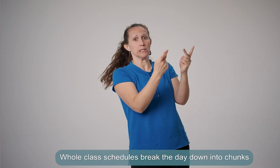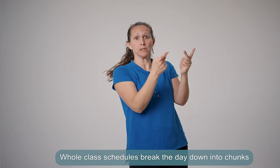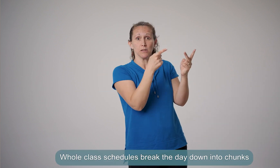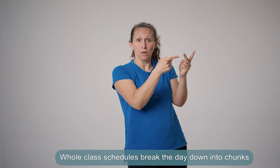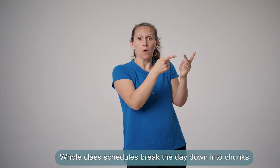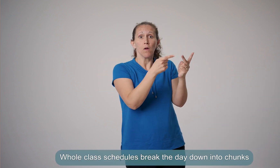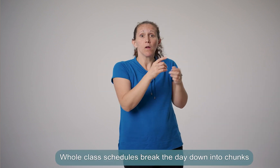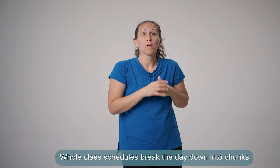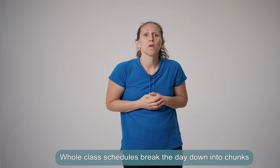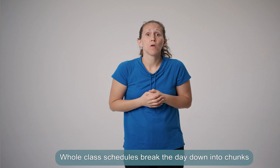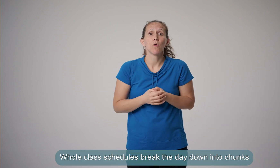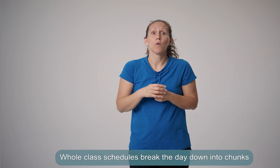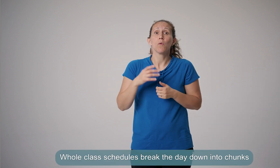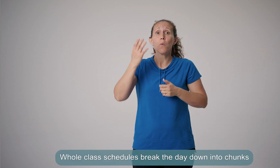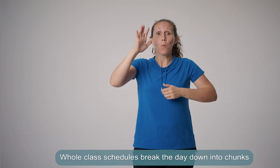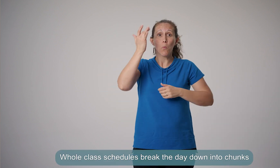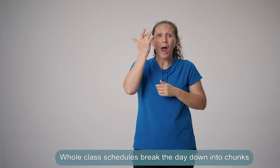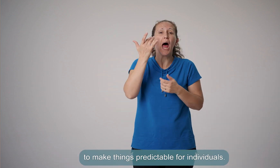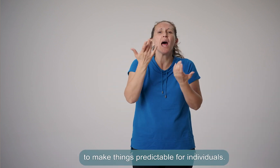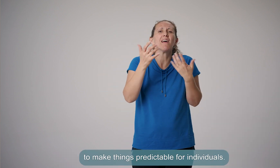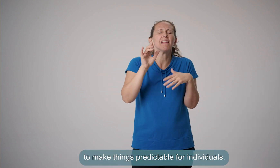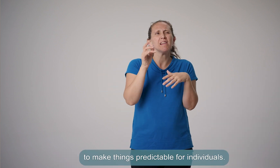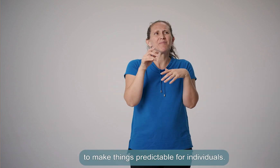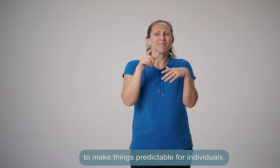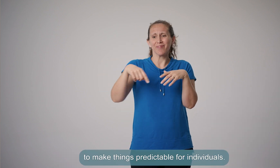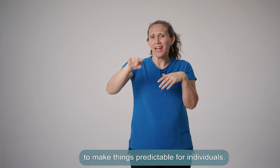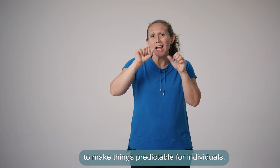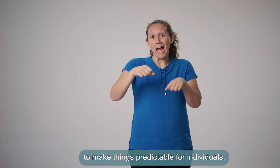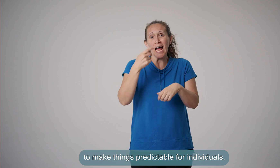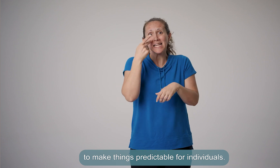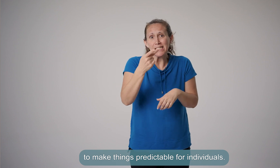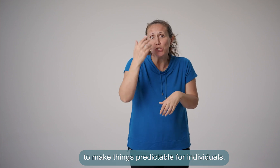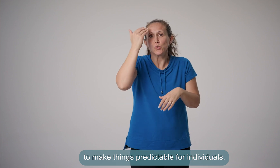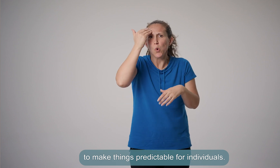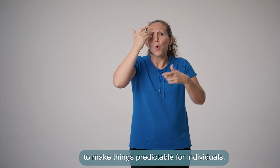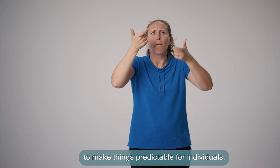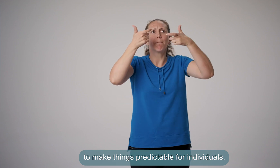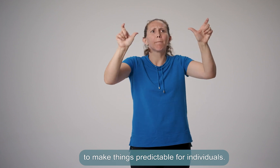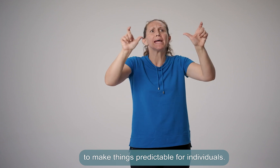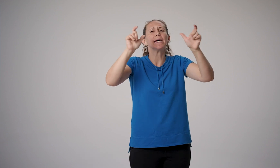schedules break the day down into chunks to make things predictable for individuals.